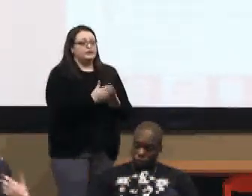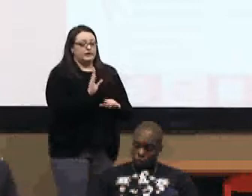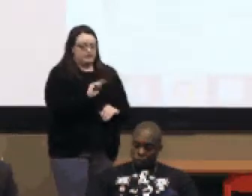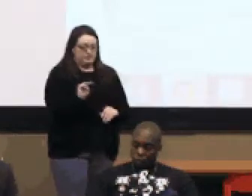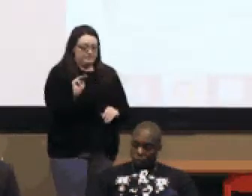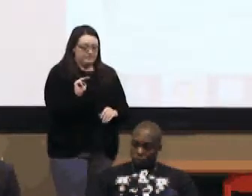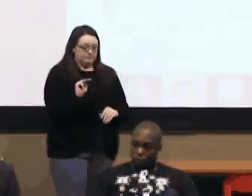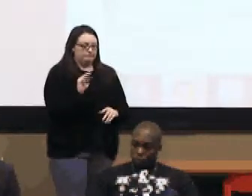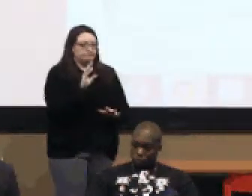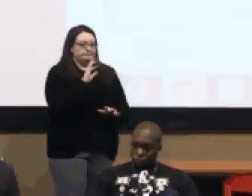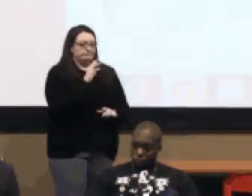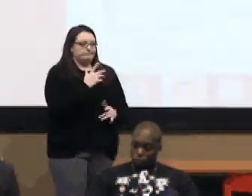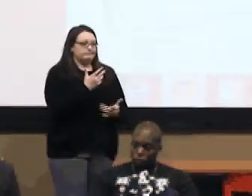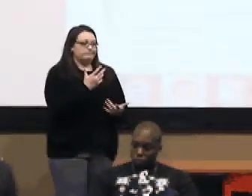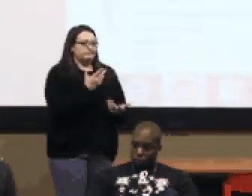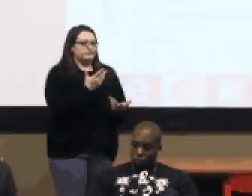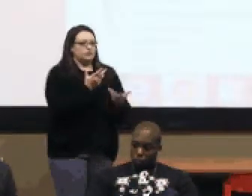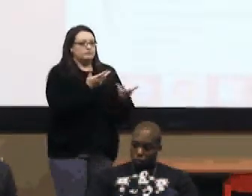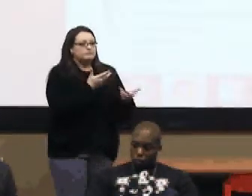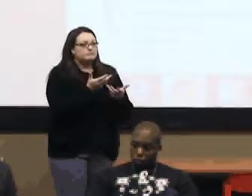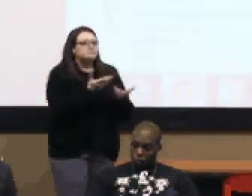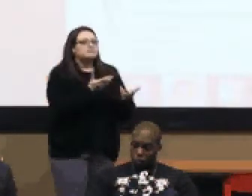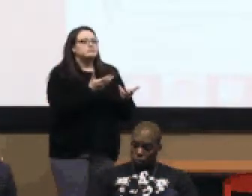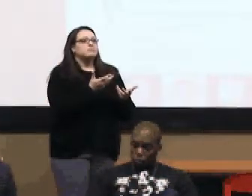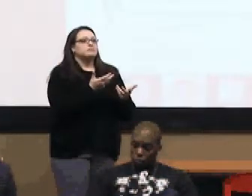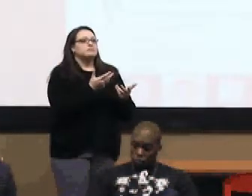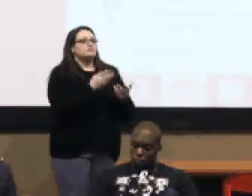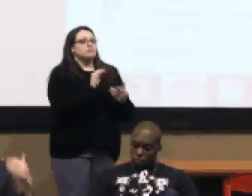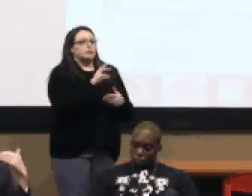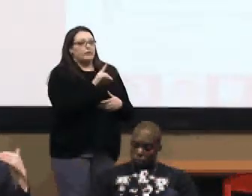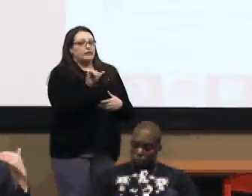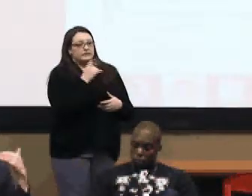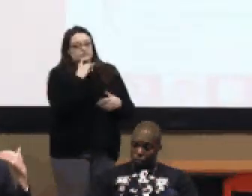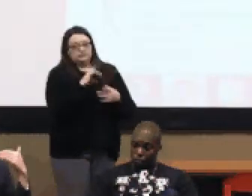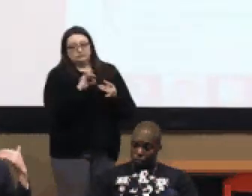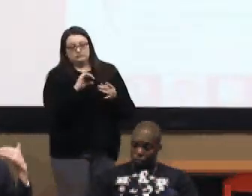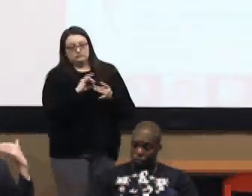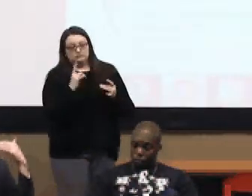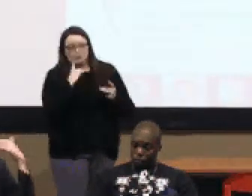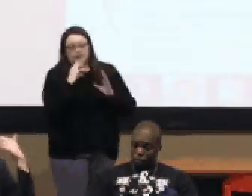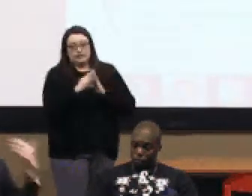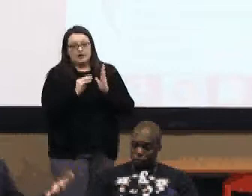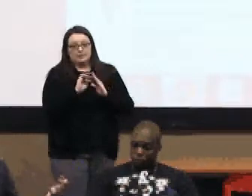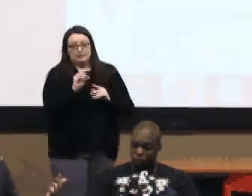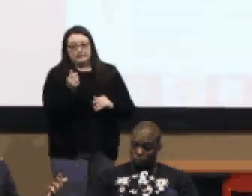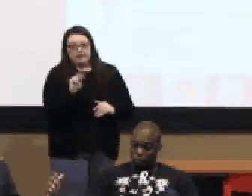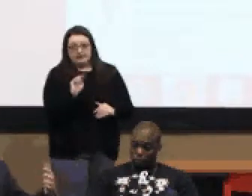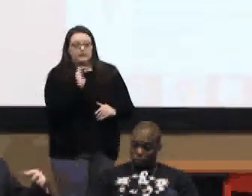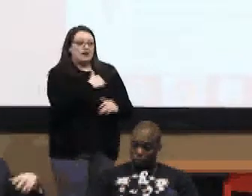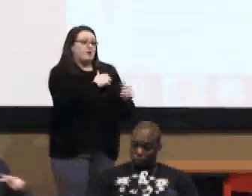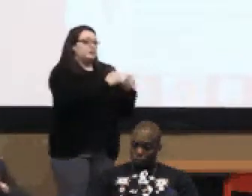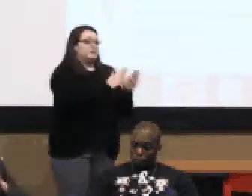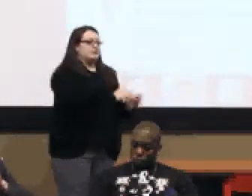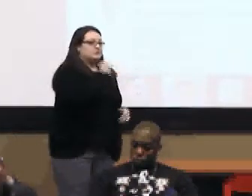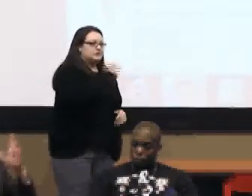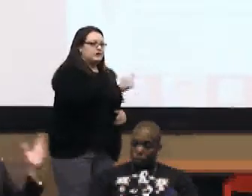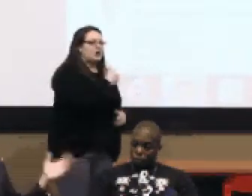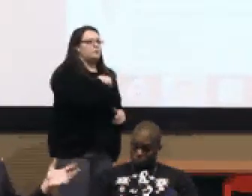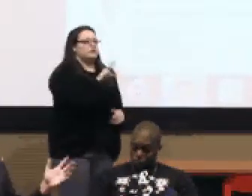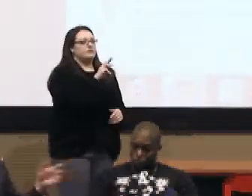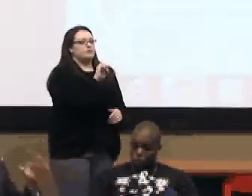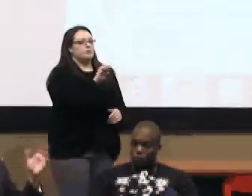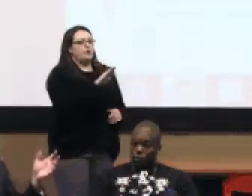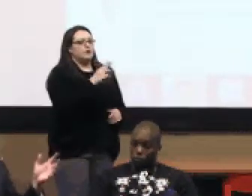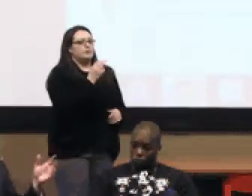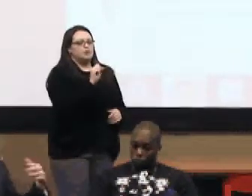a personable brand in the same way as Megan does. Like I said, we copied him because our competitors are not. We're a web hosting